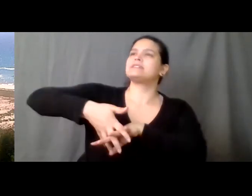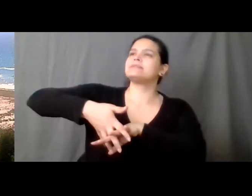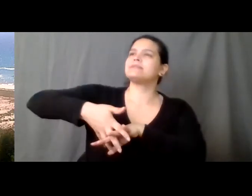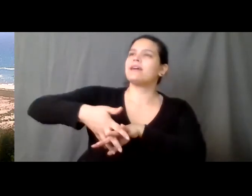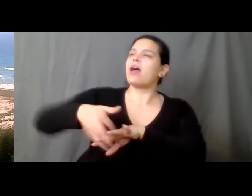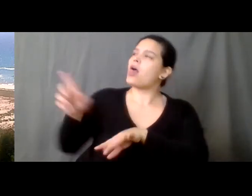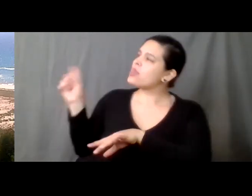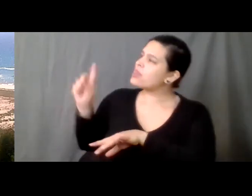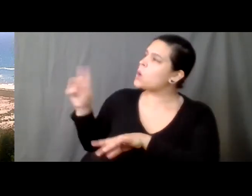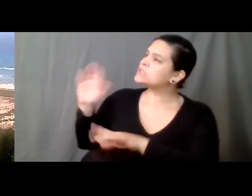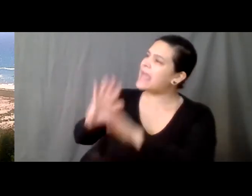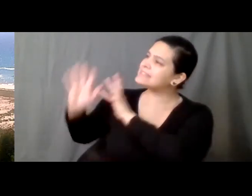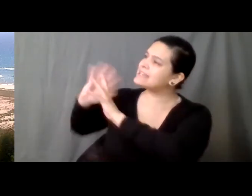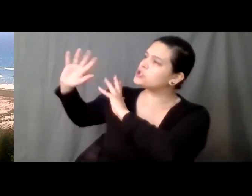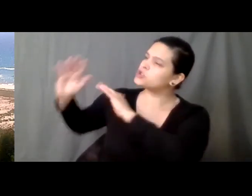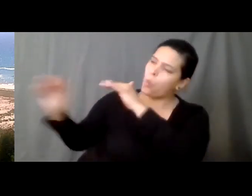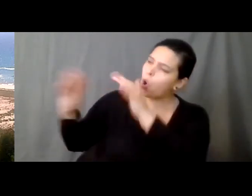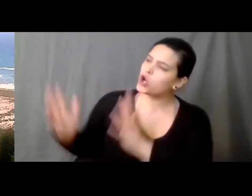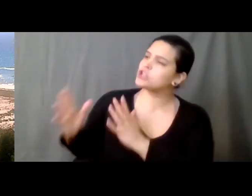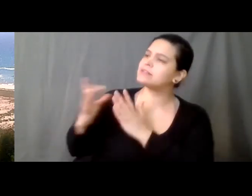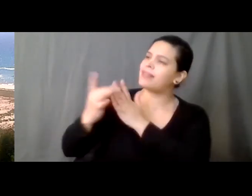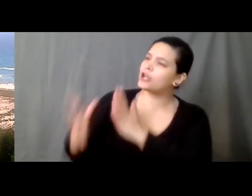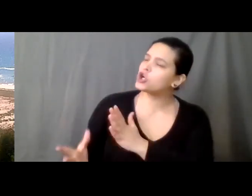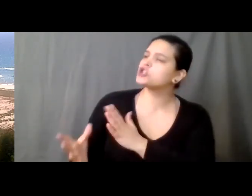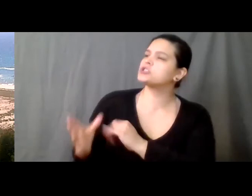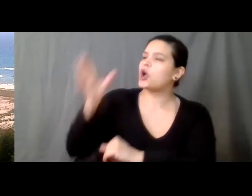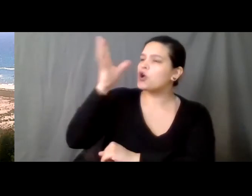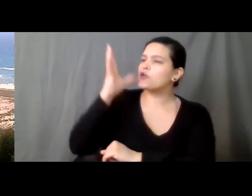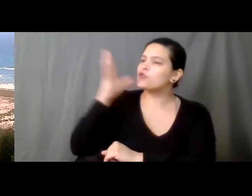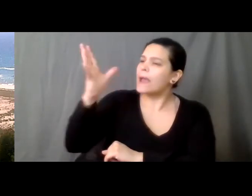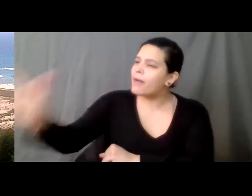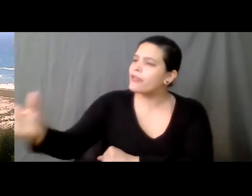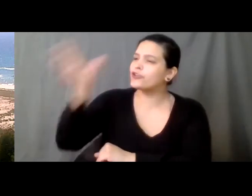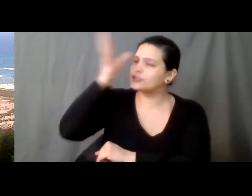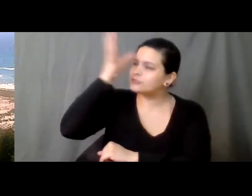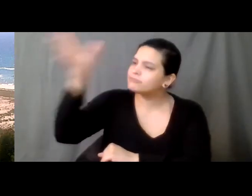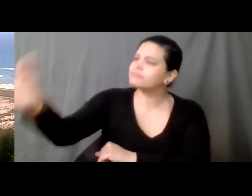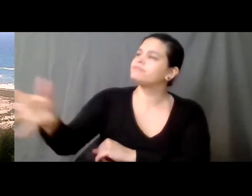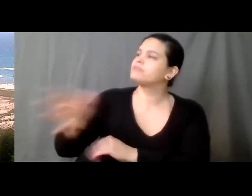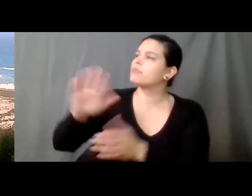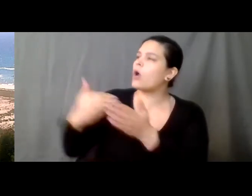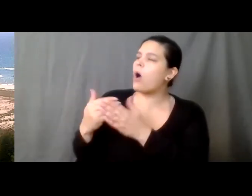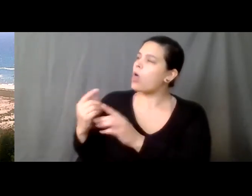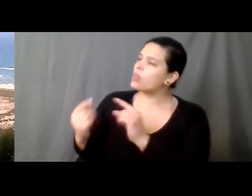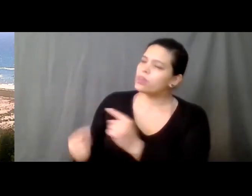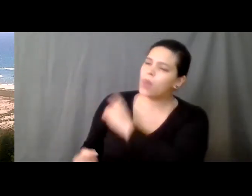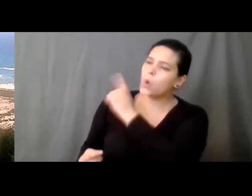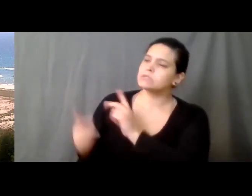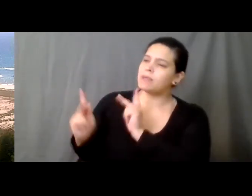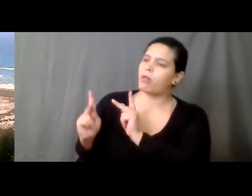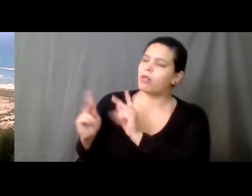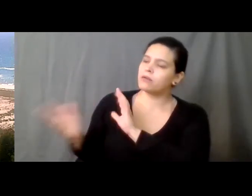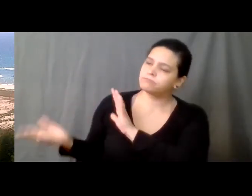those warriors and the leaders, those grandmothers, and all of those people together